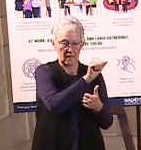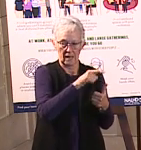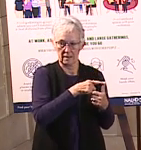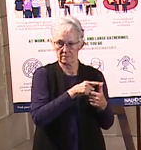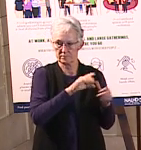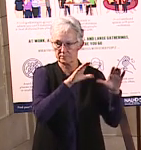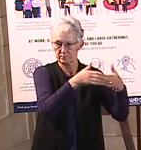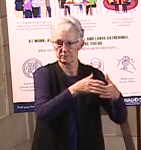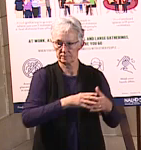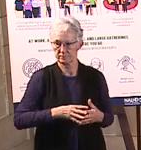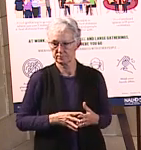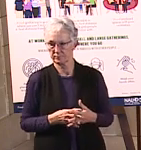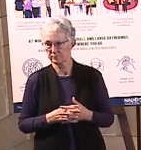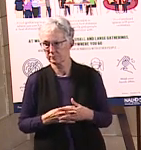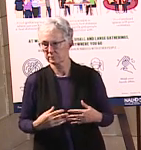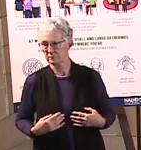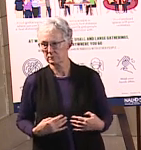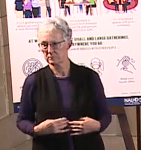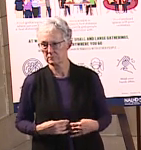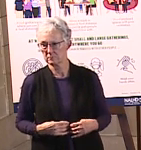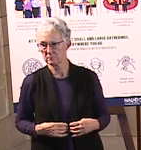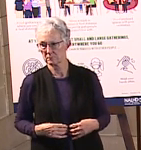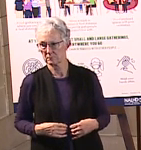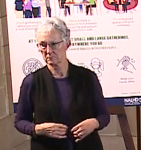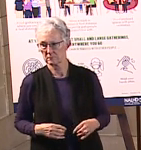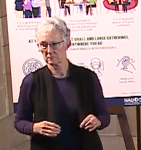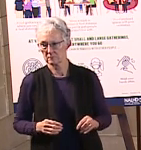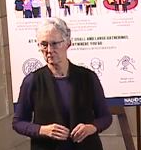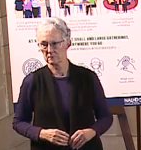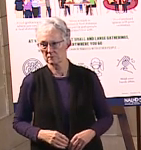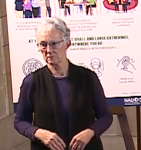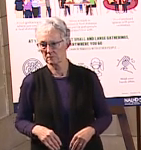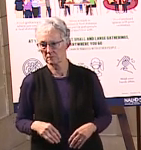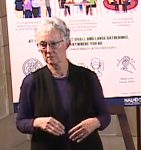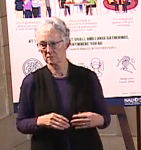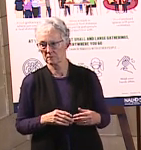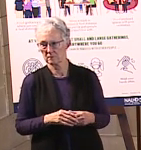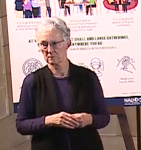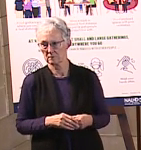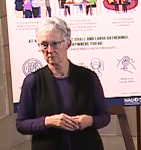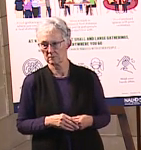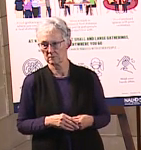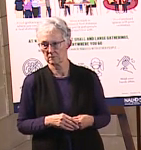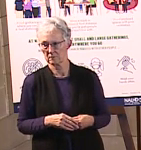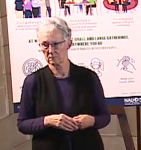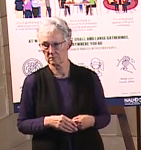in Hastings says 4 advocacy groups, including the ACLU, have purchased